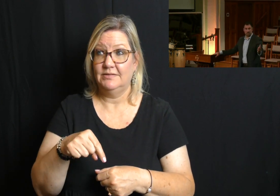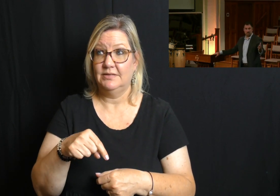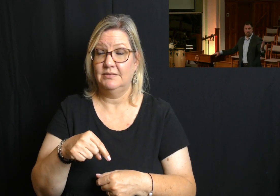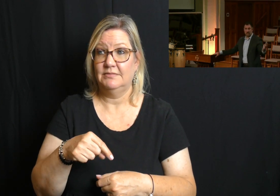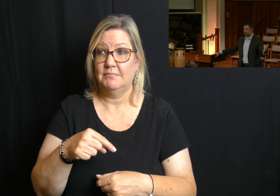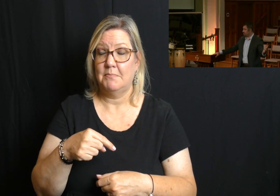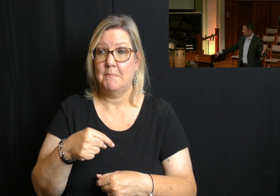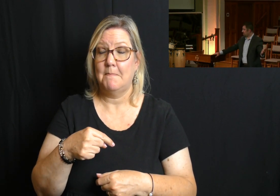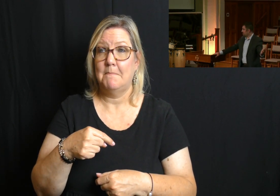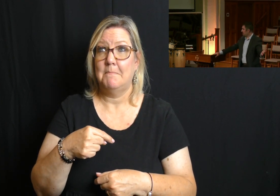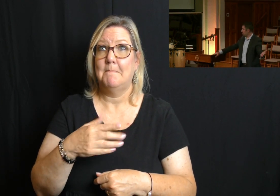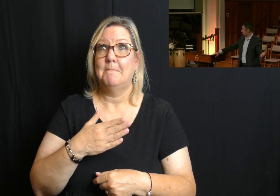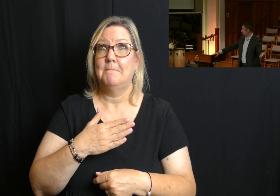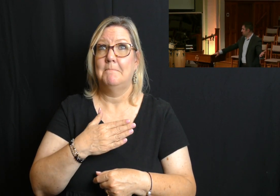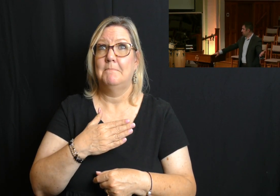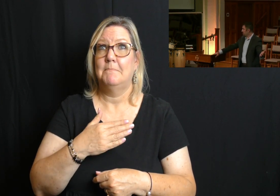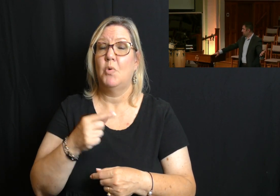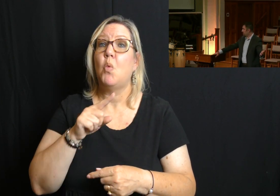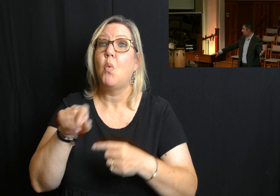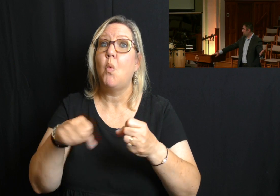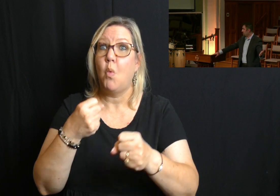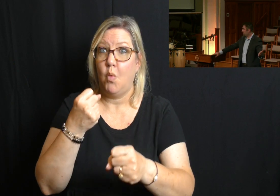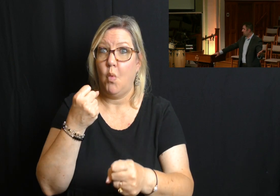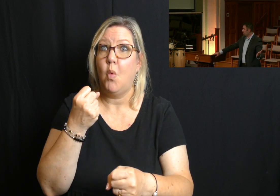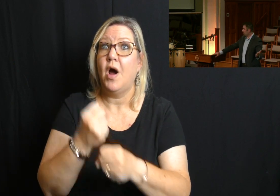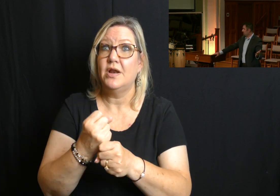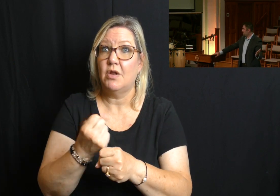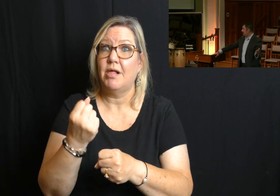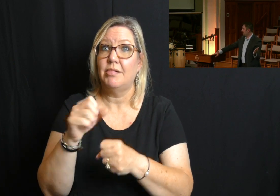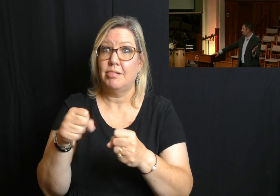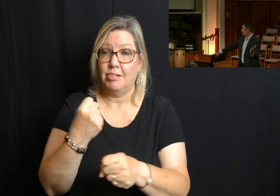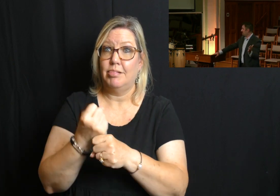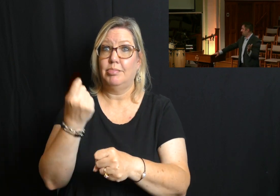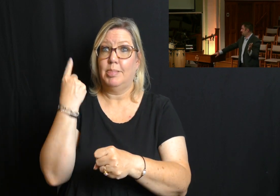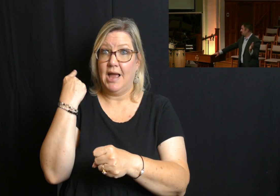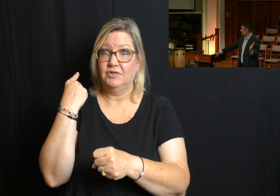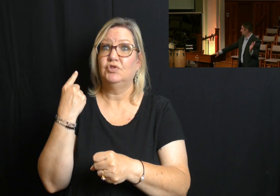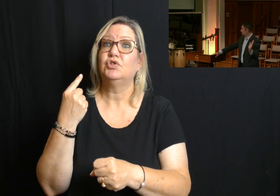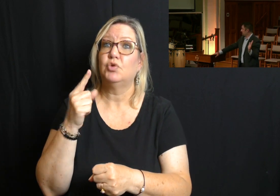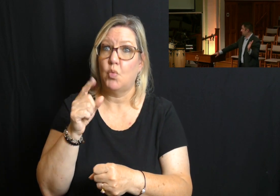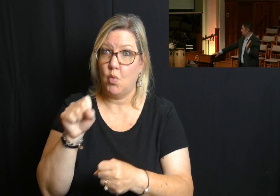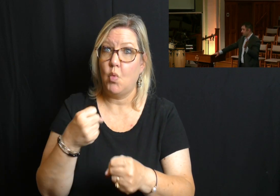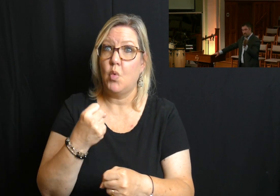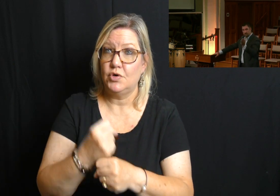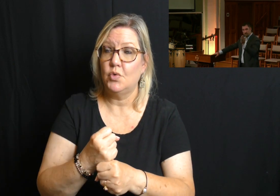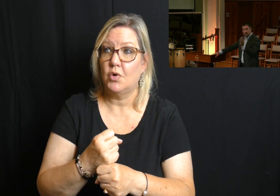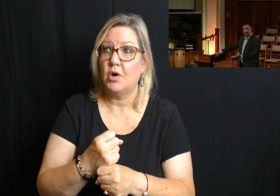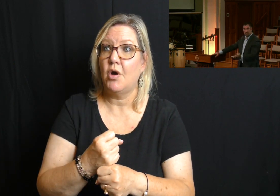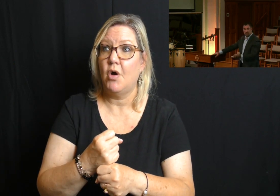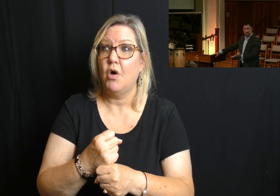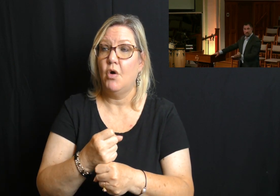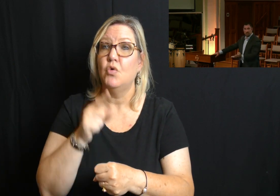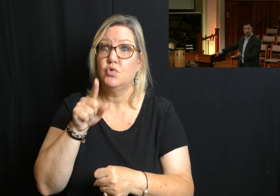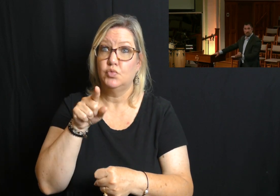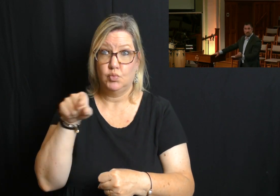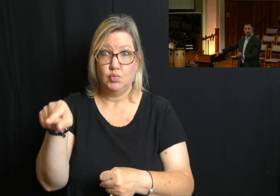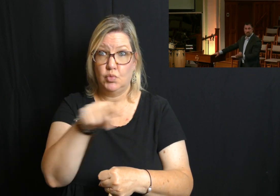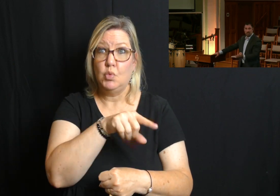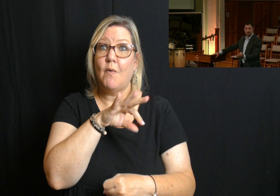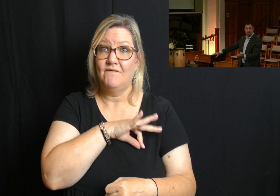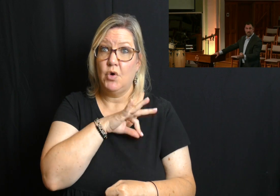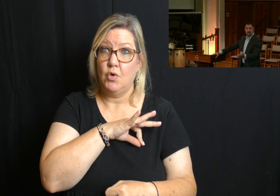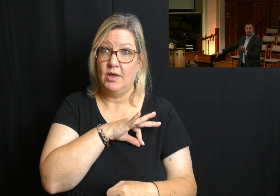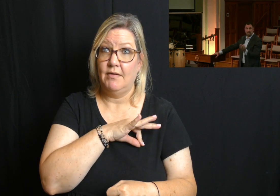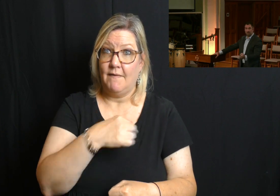this, last year you guys voted for me to come. And then we had VBS, which was crazy. And then we got to the end of